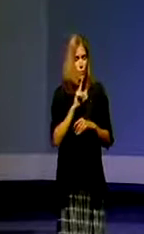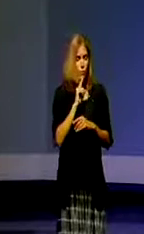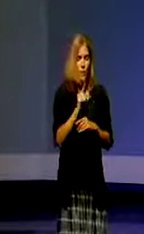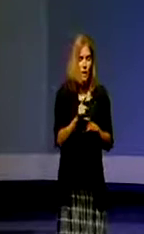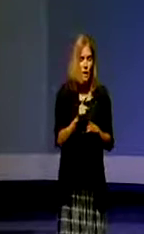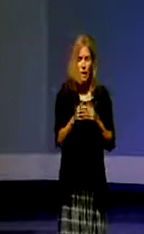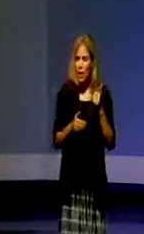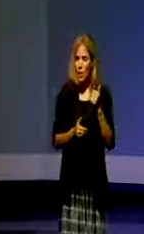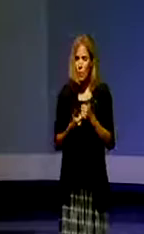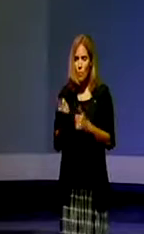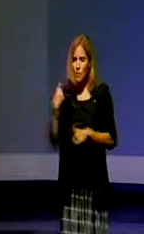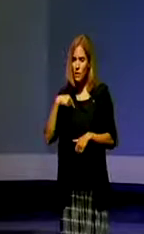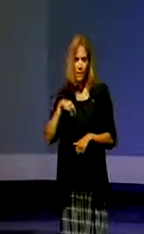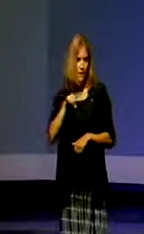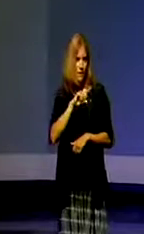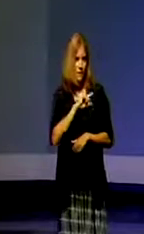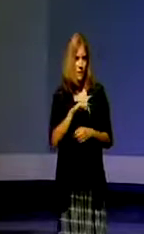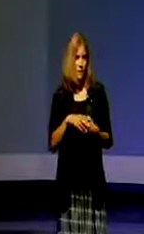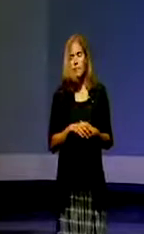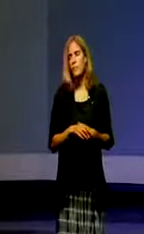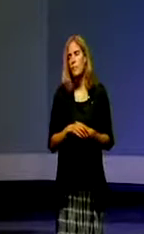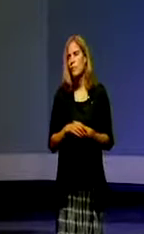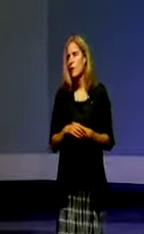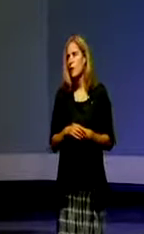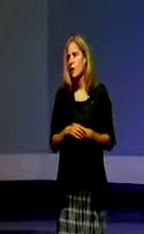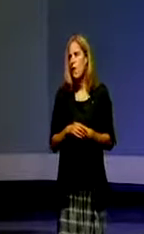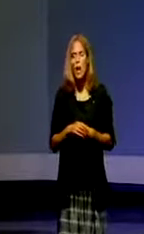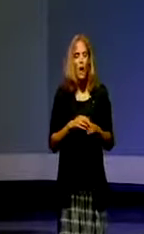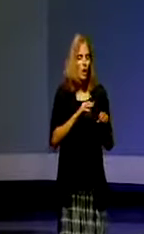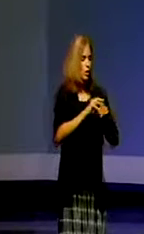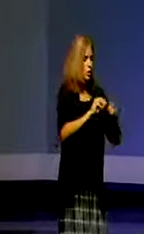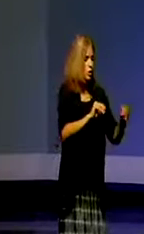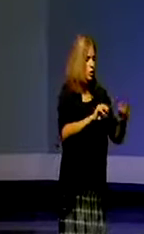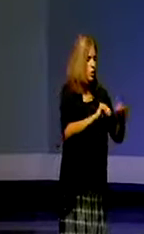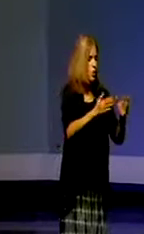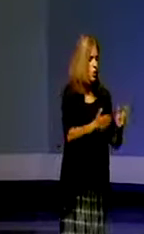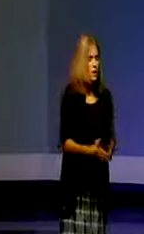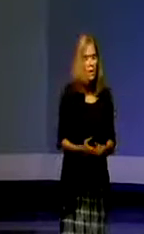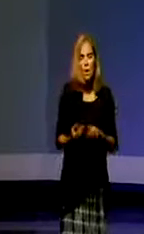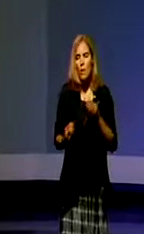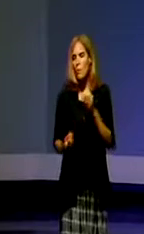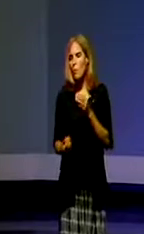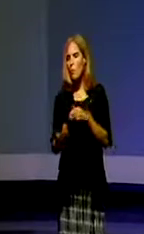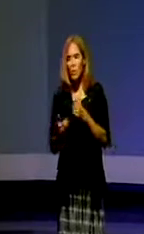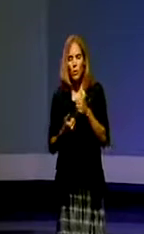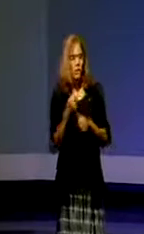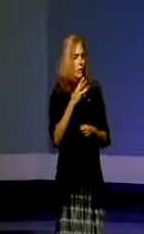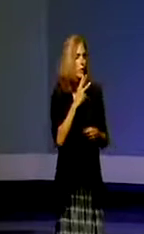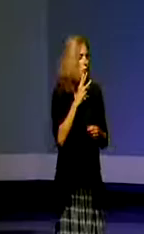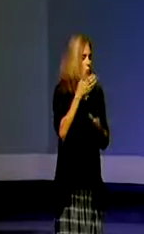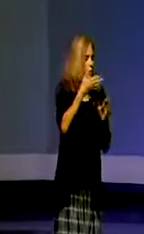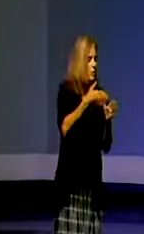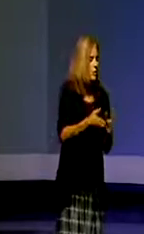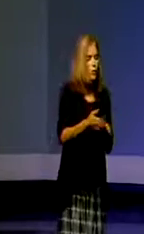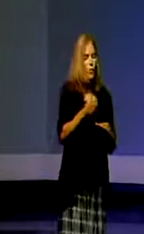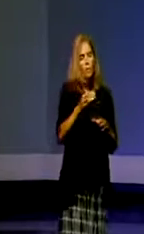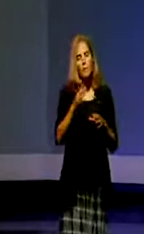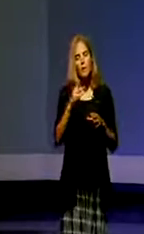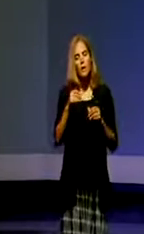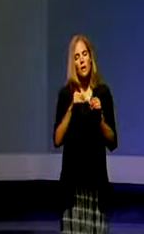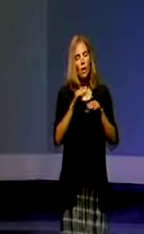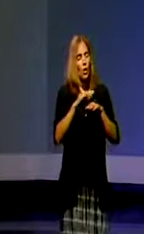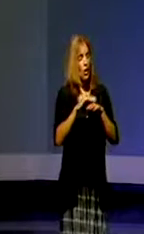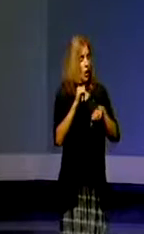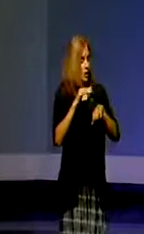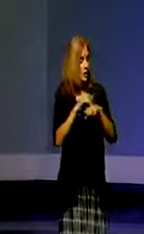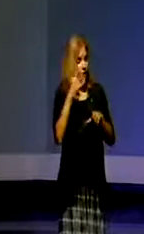is most of us are sowers. Most of us are waterers. We've been called to faithfully